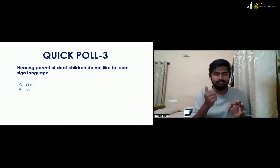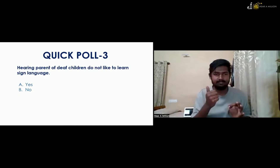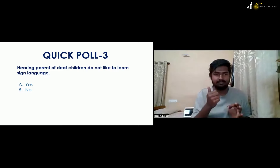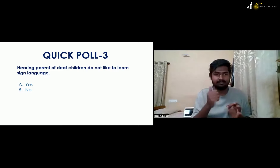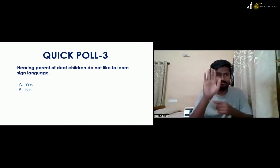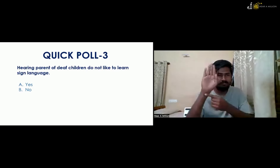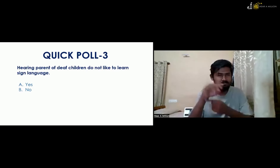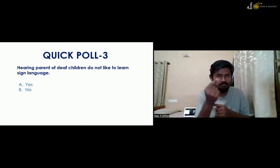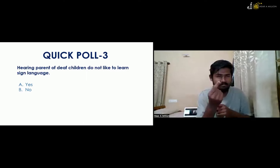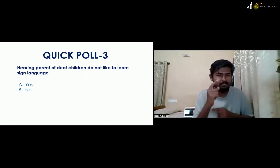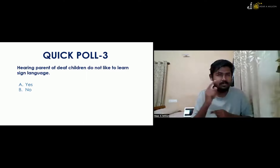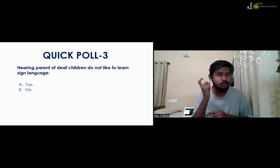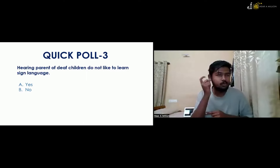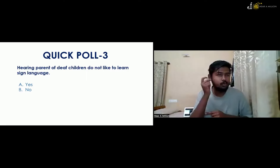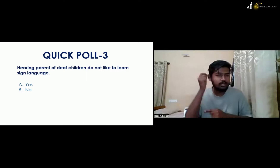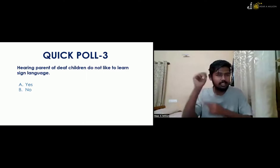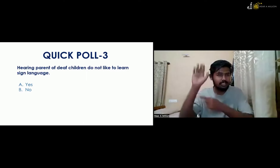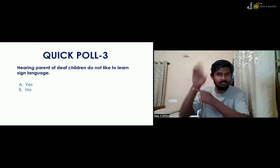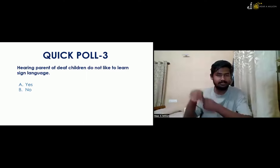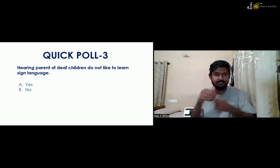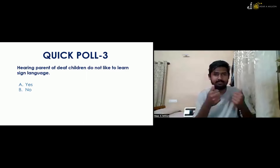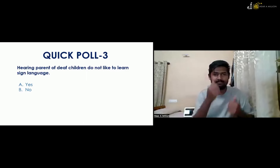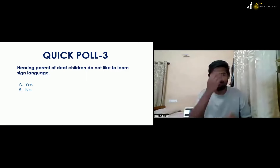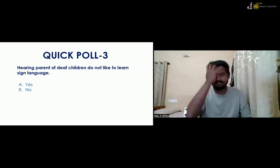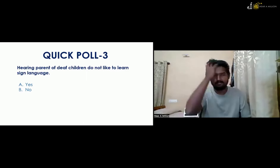Okay, sure, I'll explain once again.